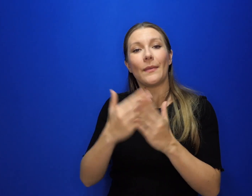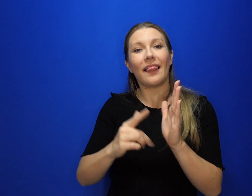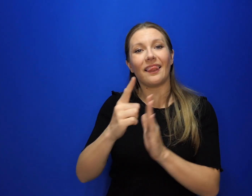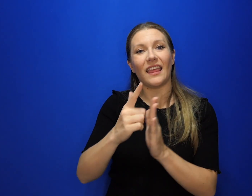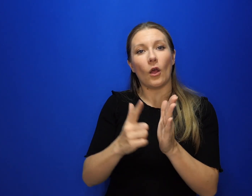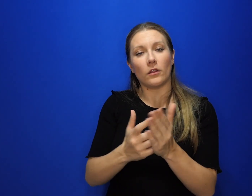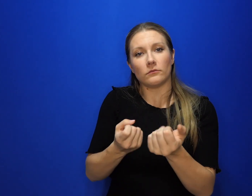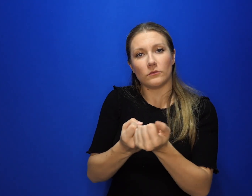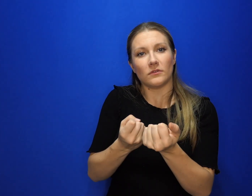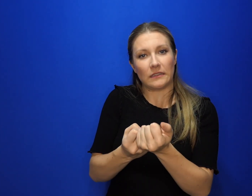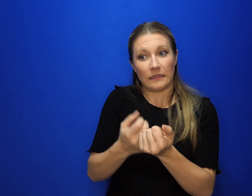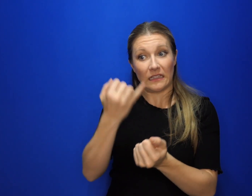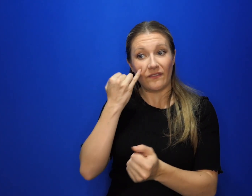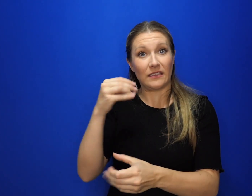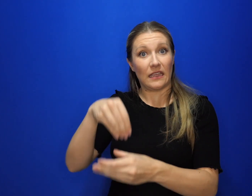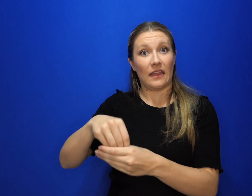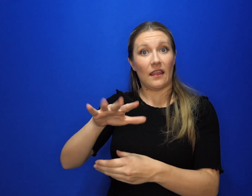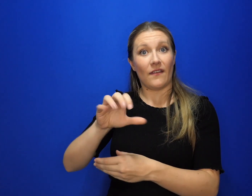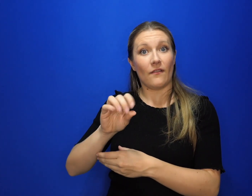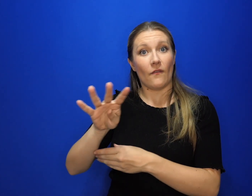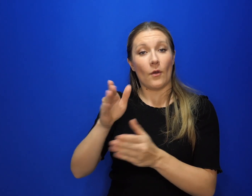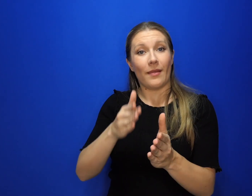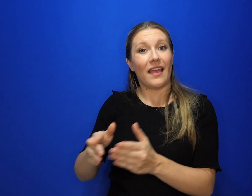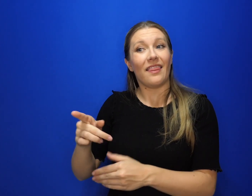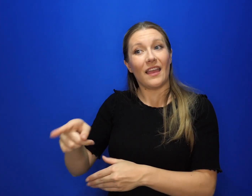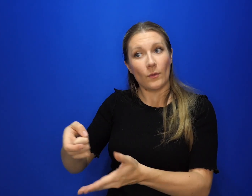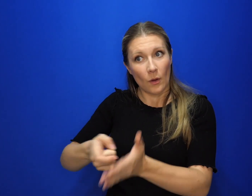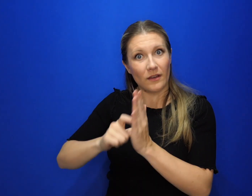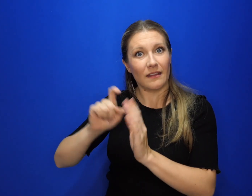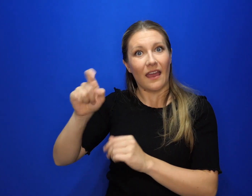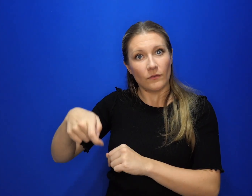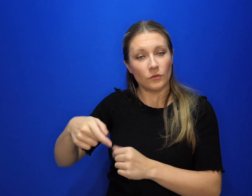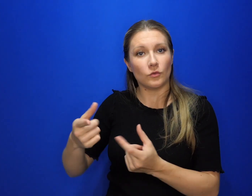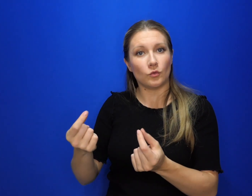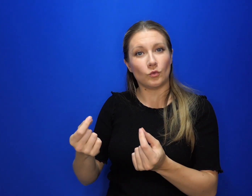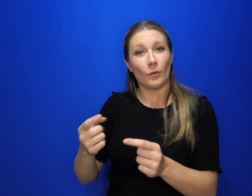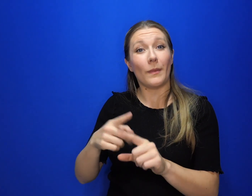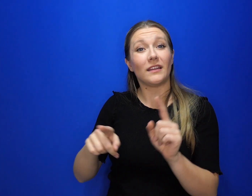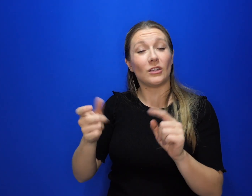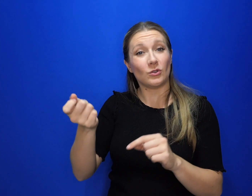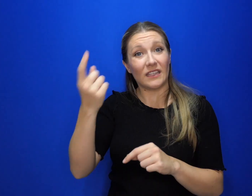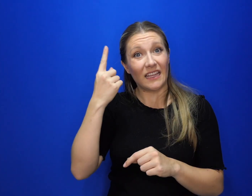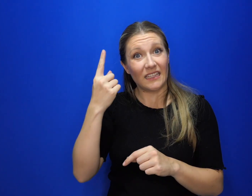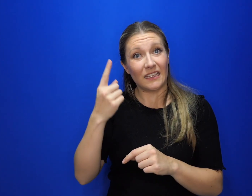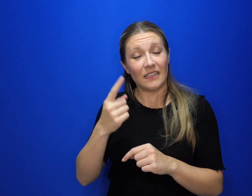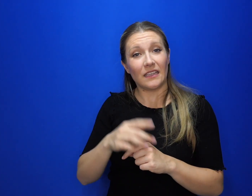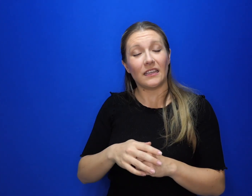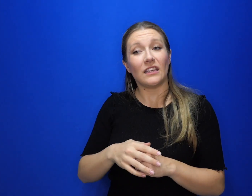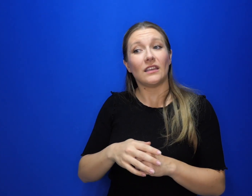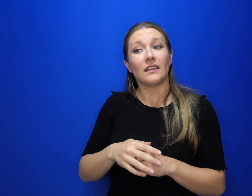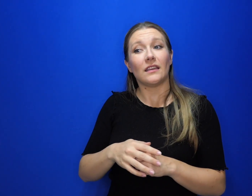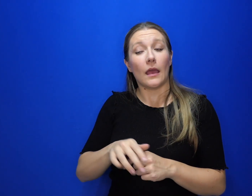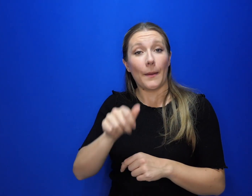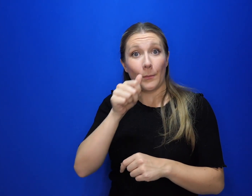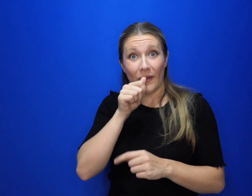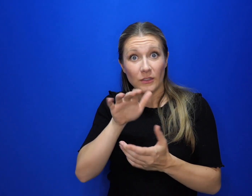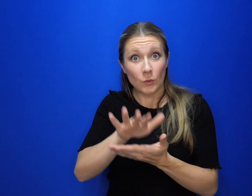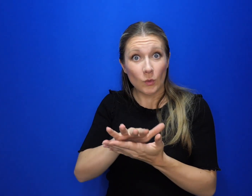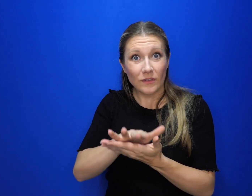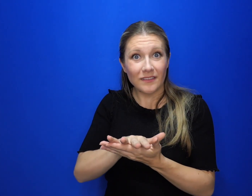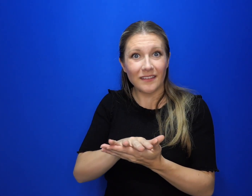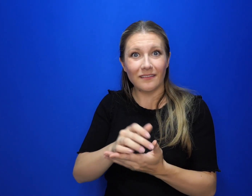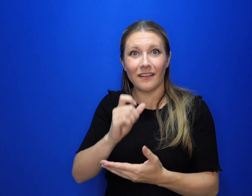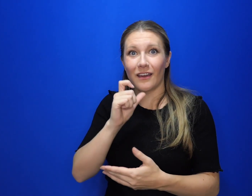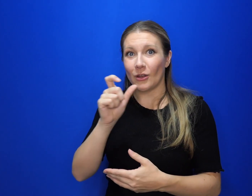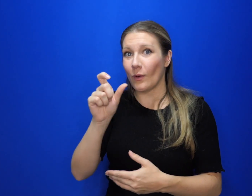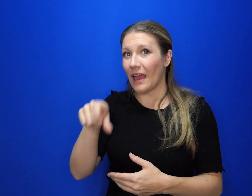Like once it's in the 504 plan, they have to do it. But there are, you do need to understand, private schools don't